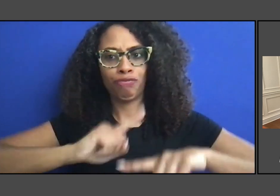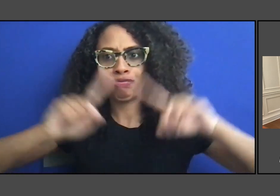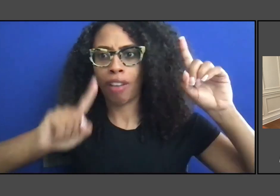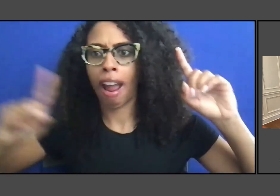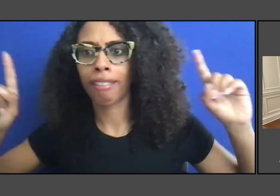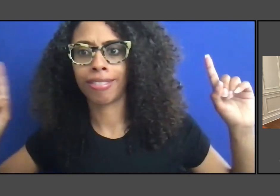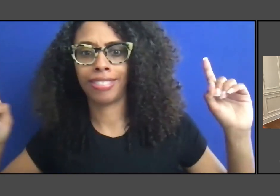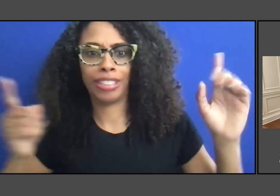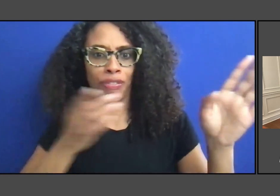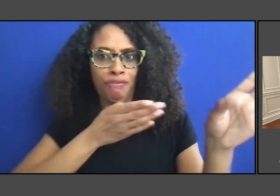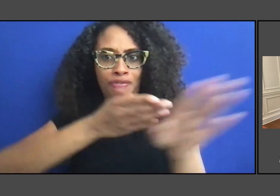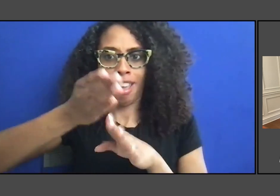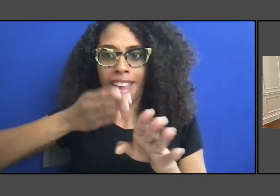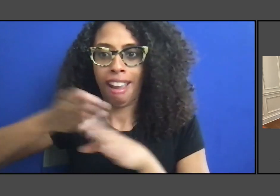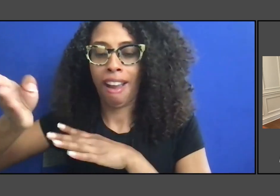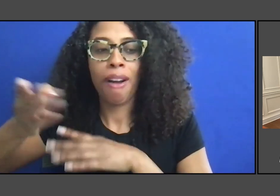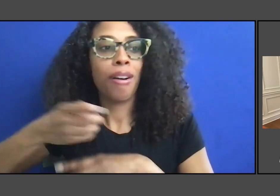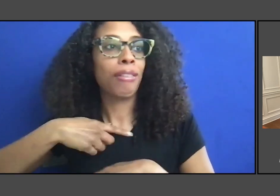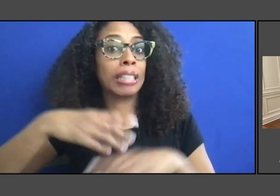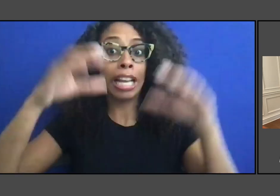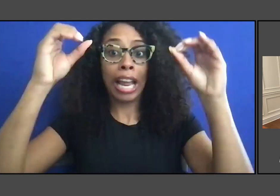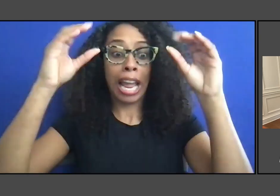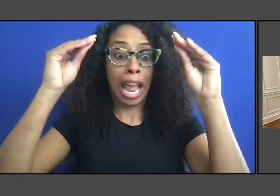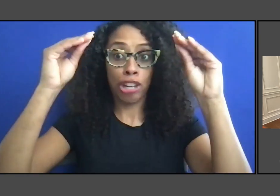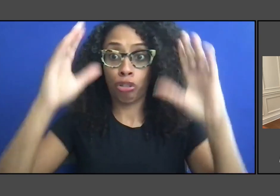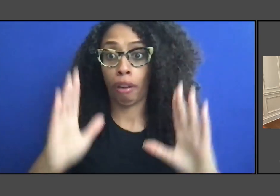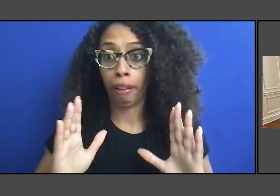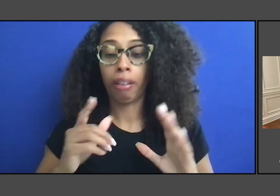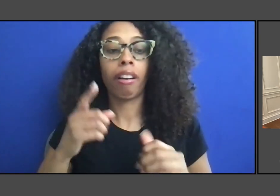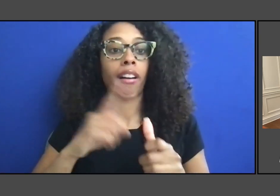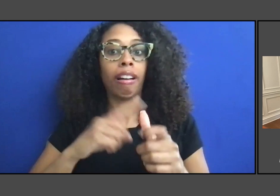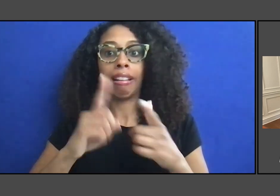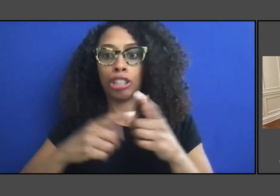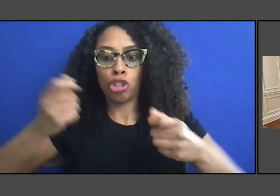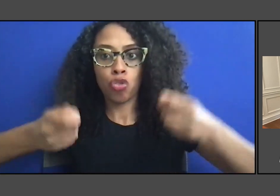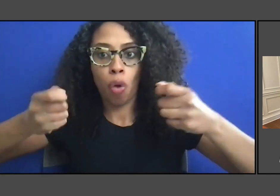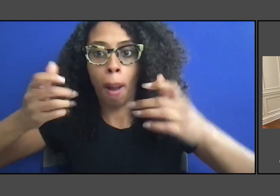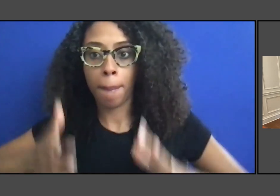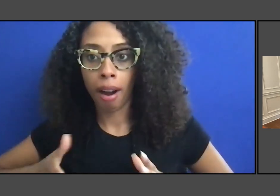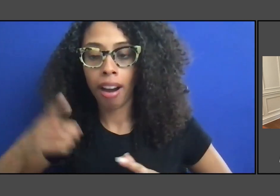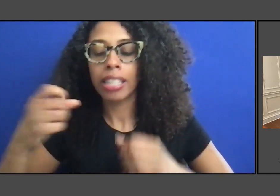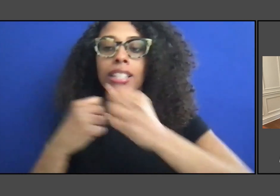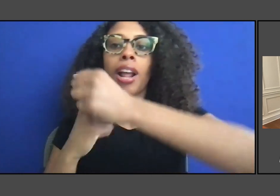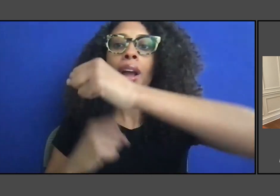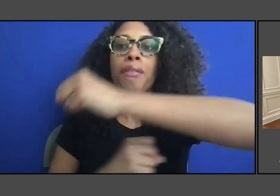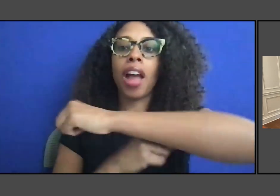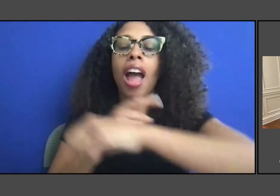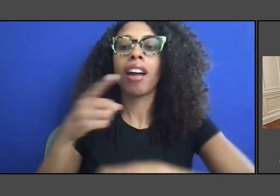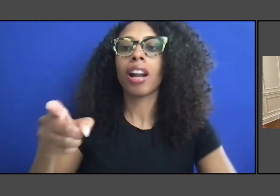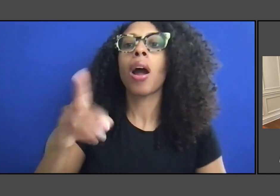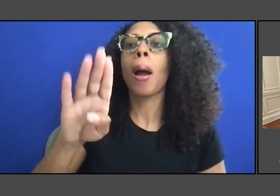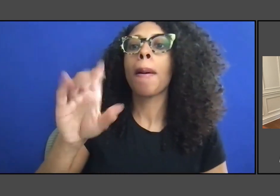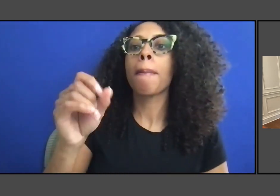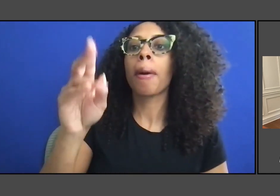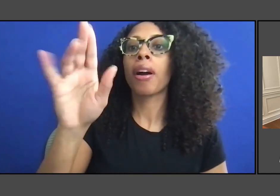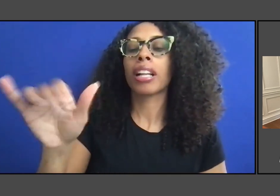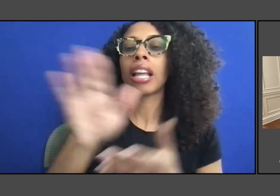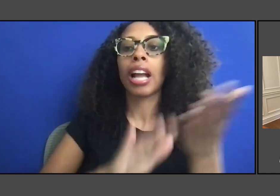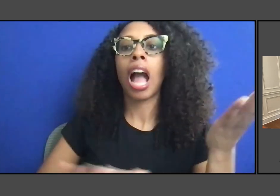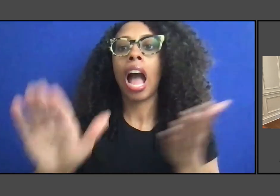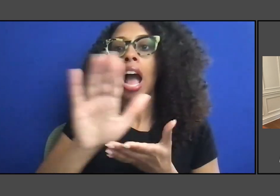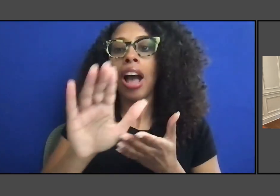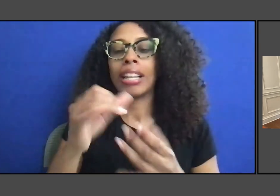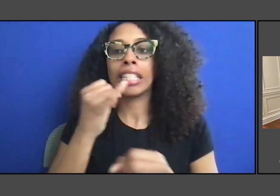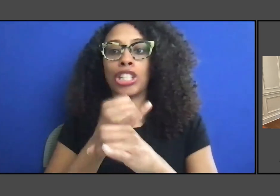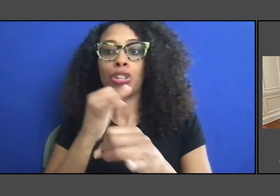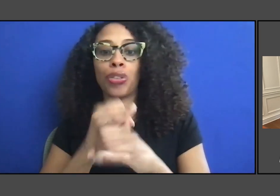producer, educator, as well as founder and artistic director of the Berklee College of Music Institute of Jazz and Gender Justice.